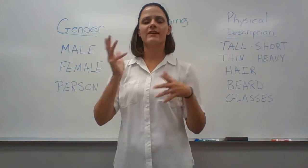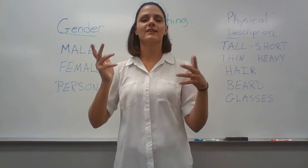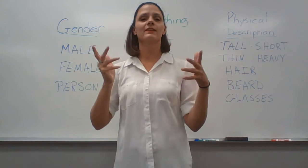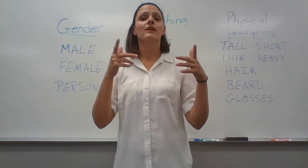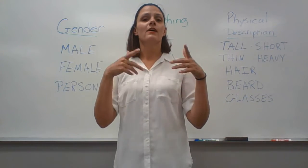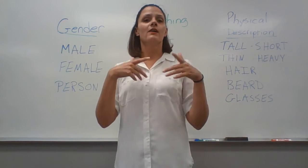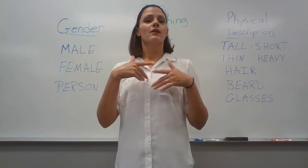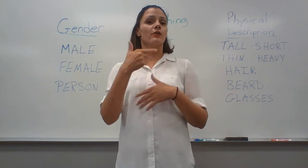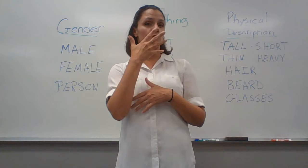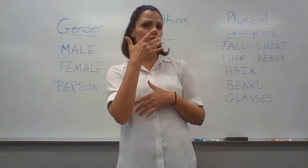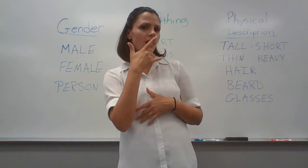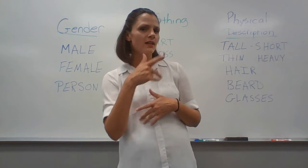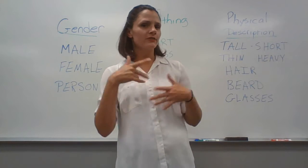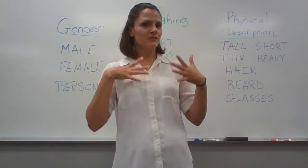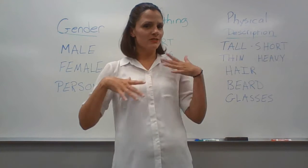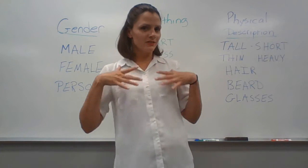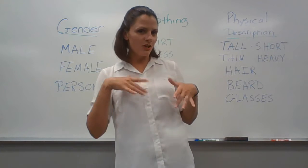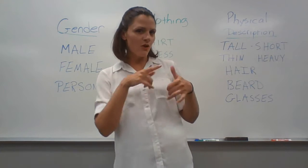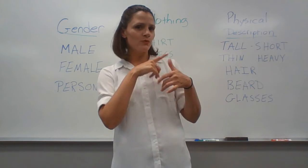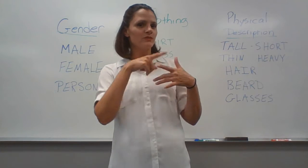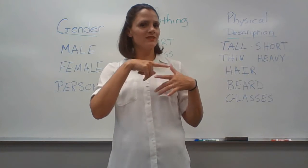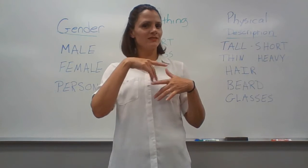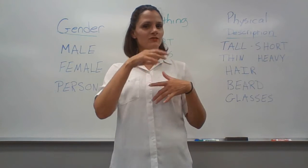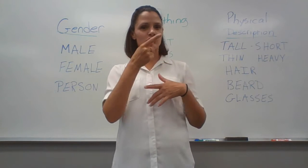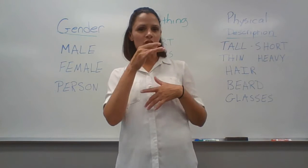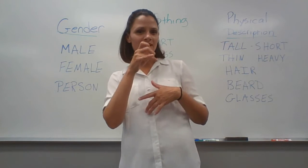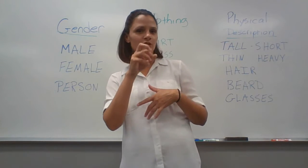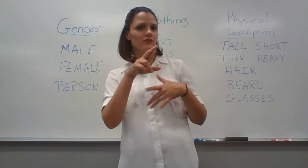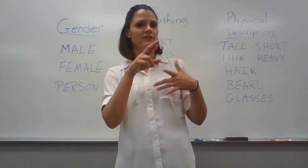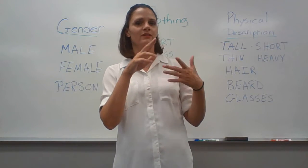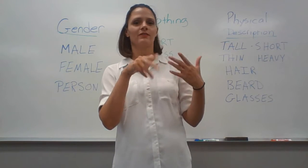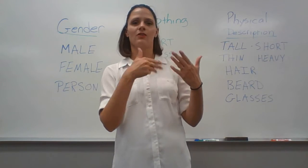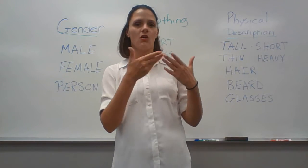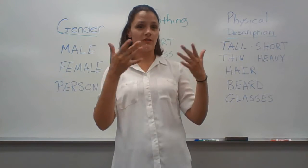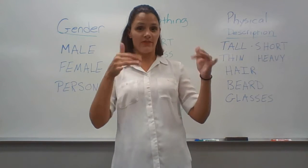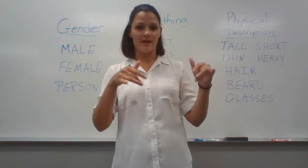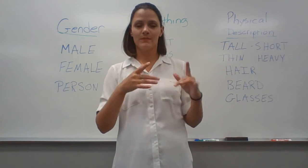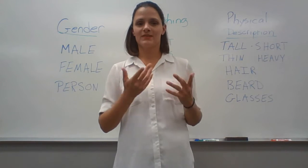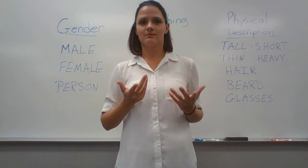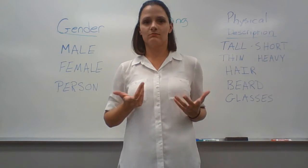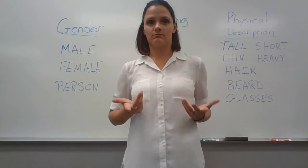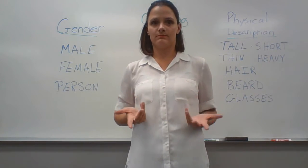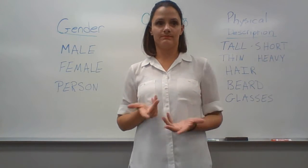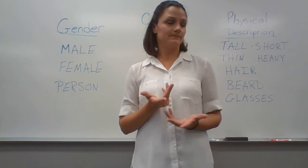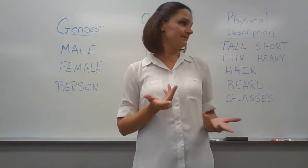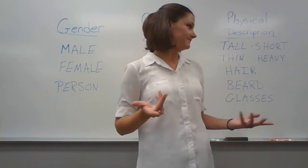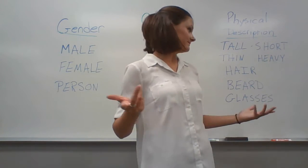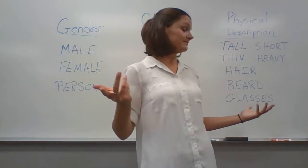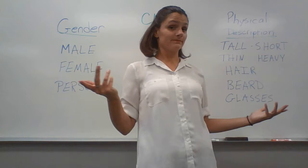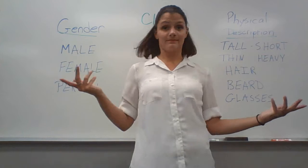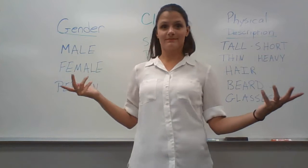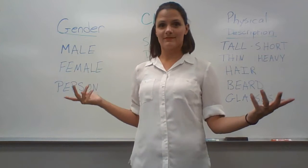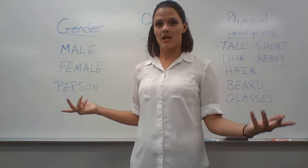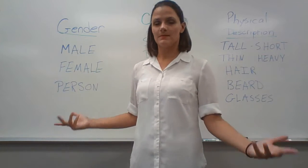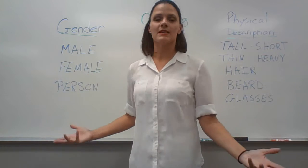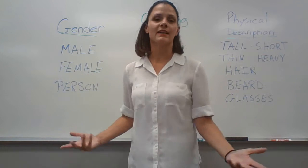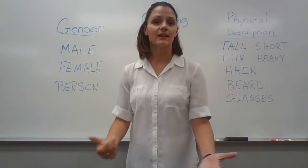and go through colors and clothes and gender and all of that. But I'm standing in a